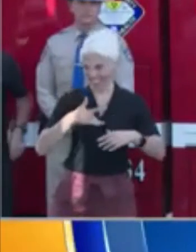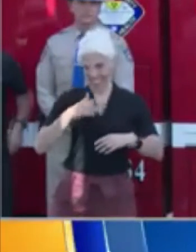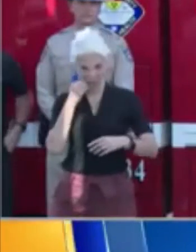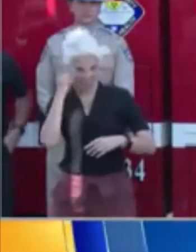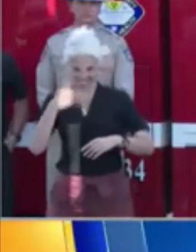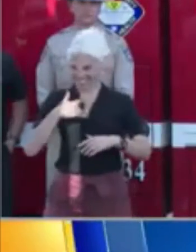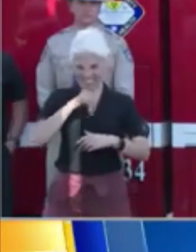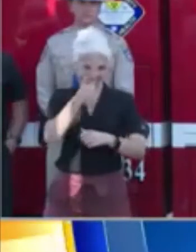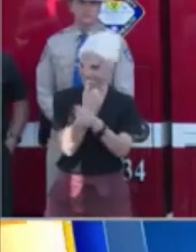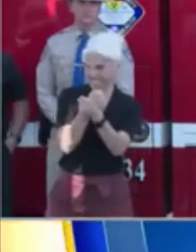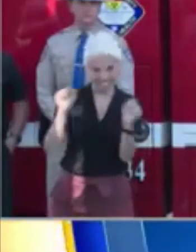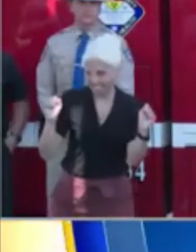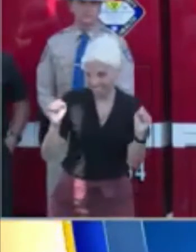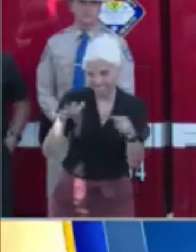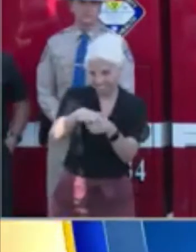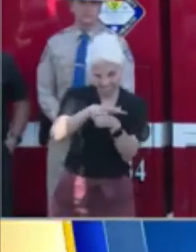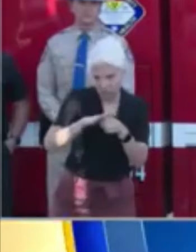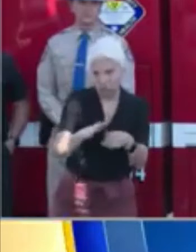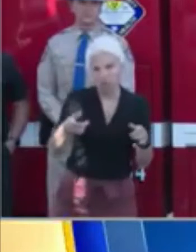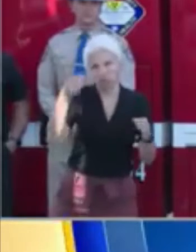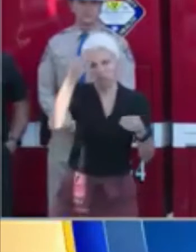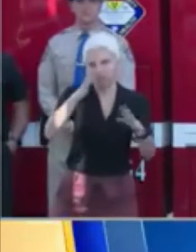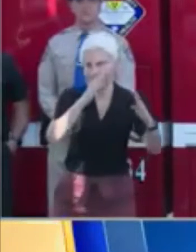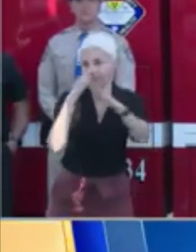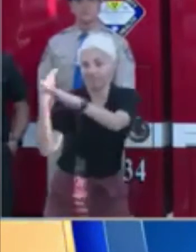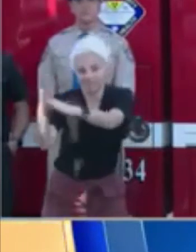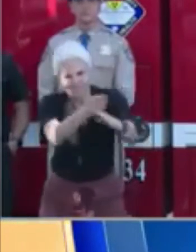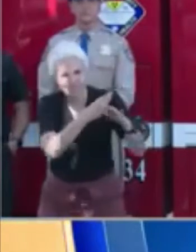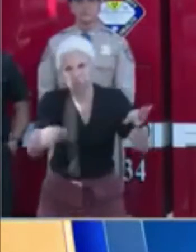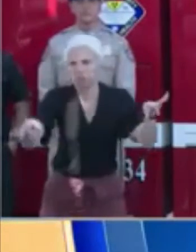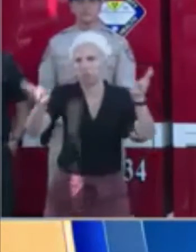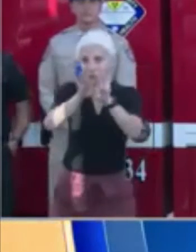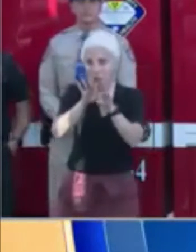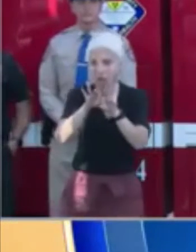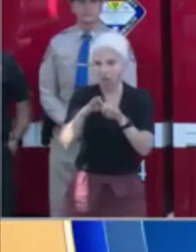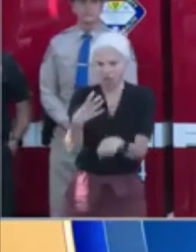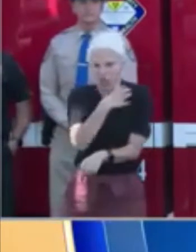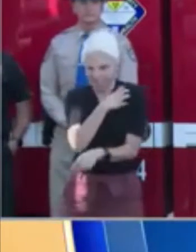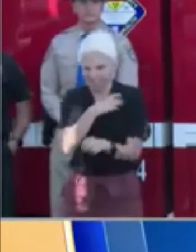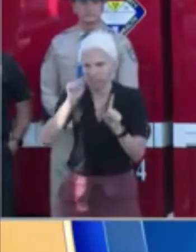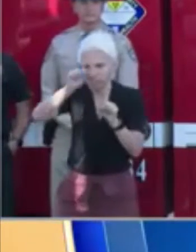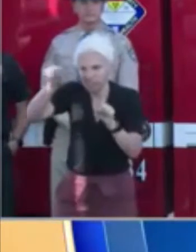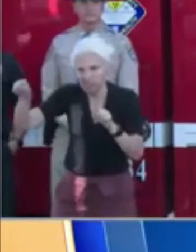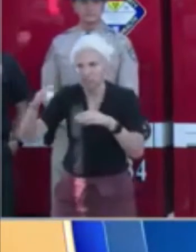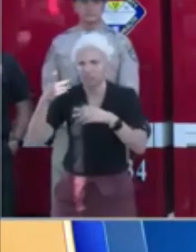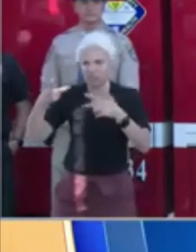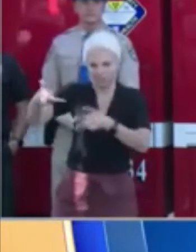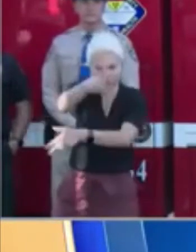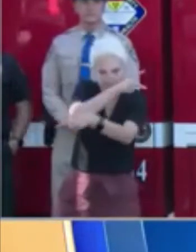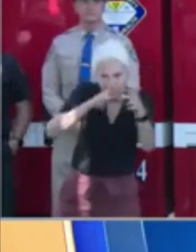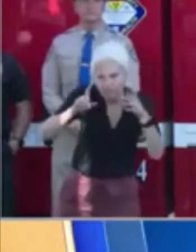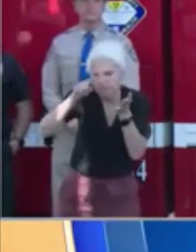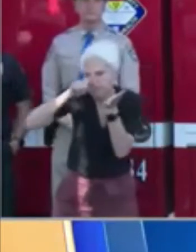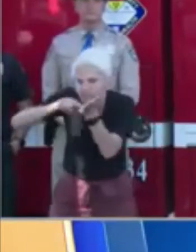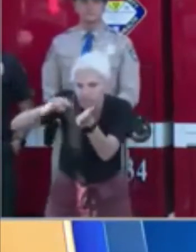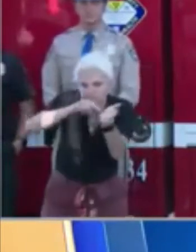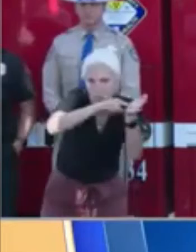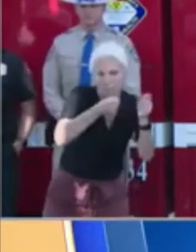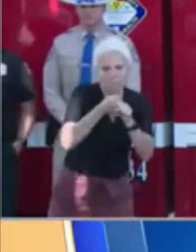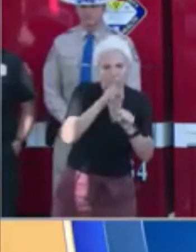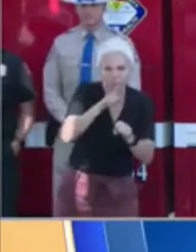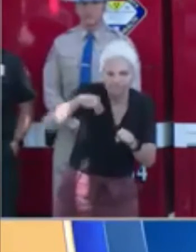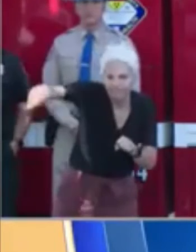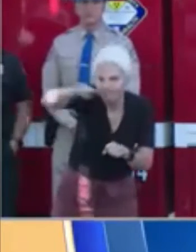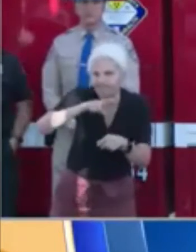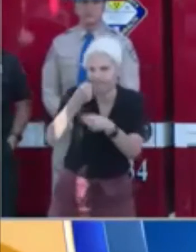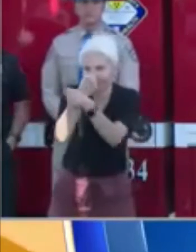the area closed off. Deputies are continuing to patrol through the area to make sure that everyone is safe in there, to make sure